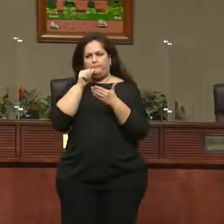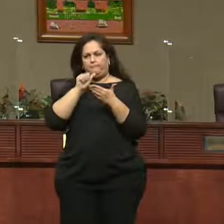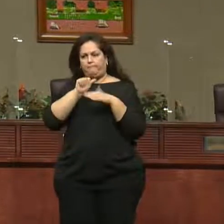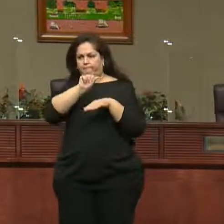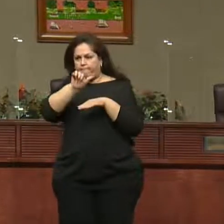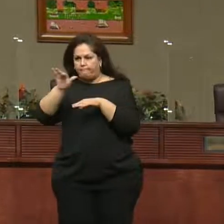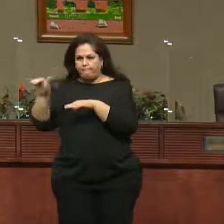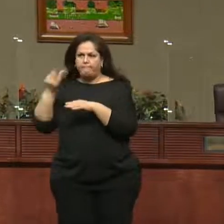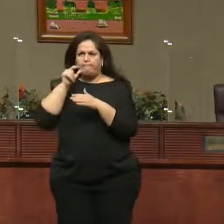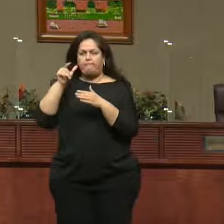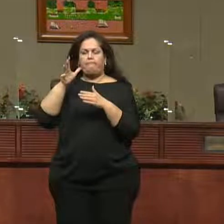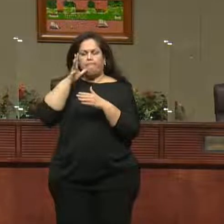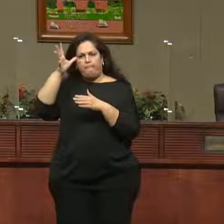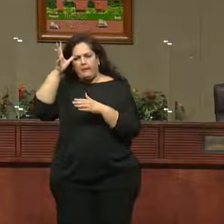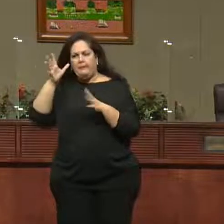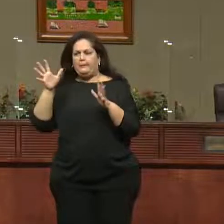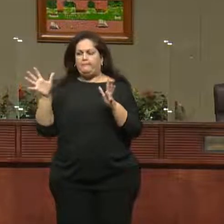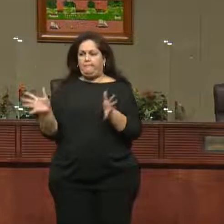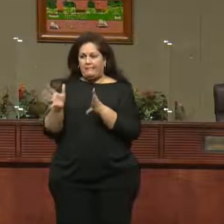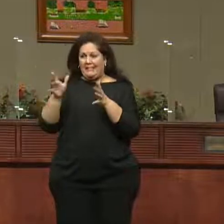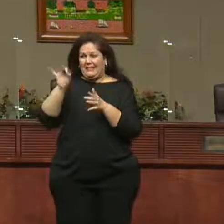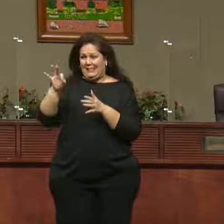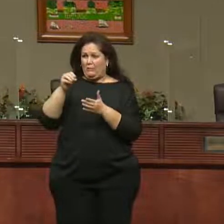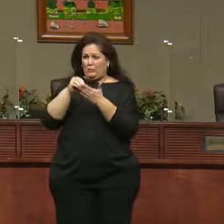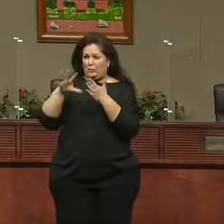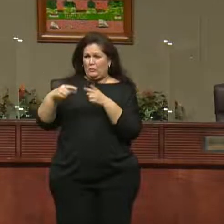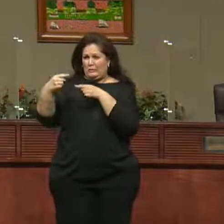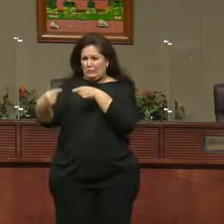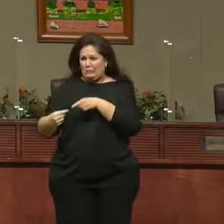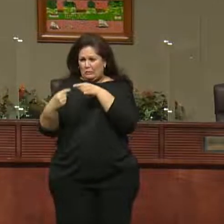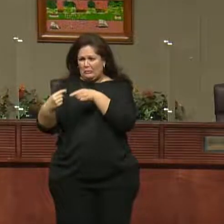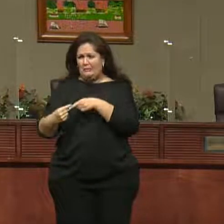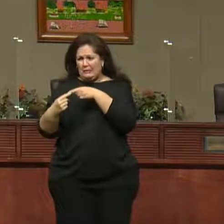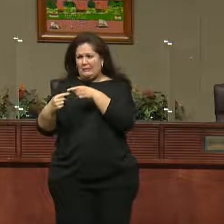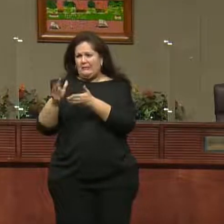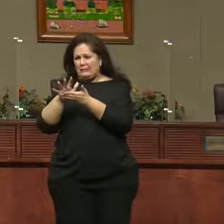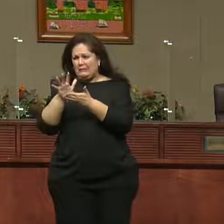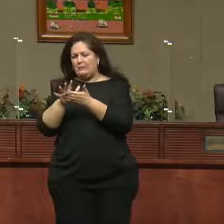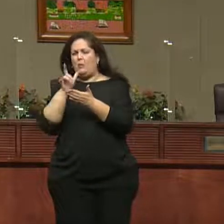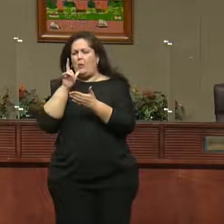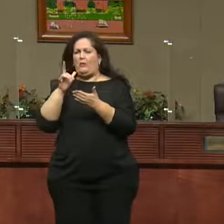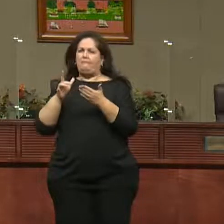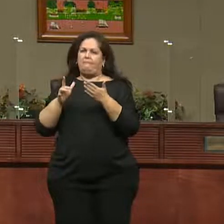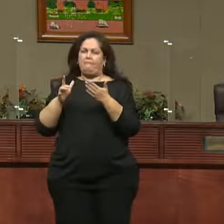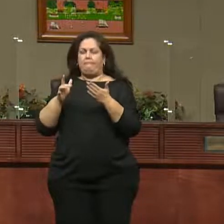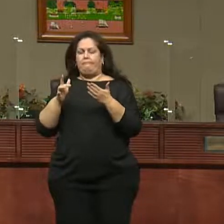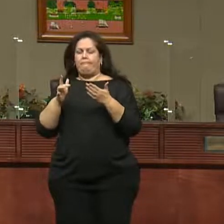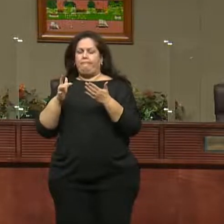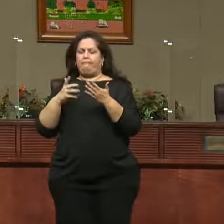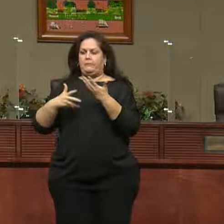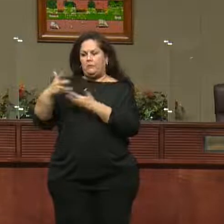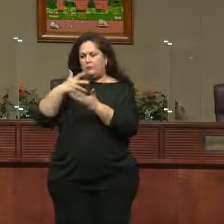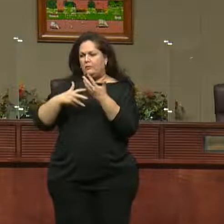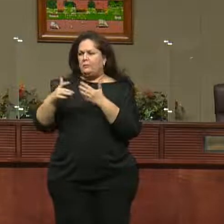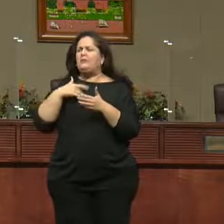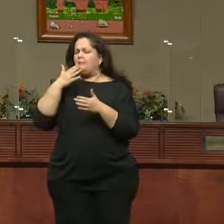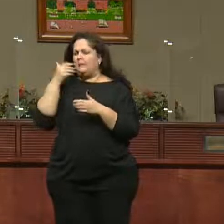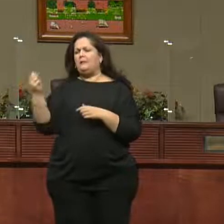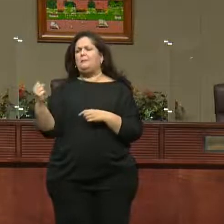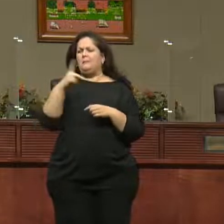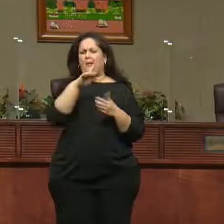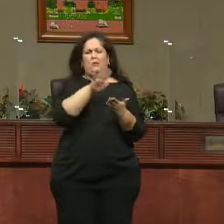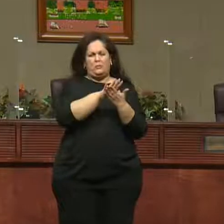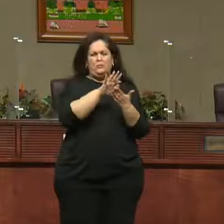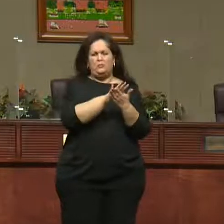whose students are struggling academically or social-emotionally to send them back face-to-face. We've